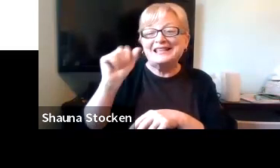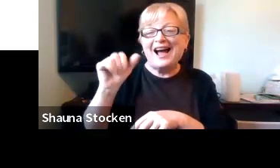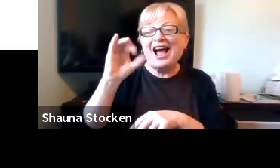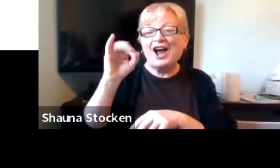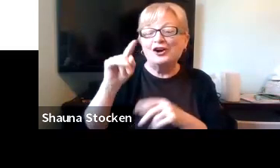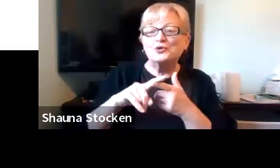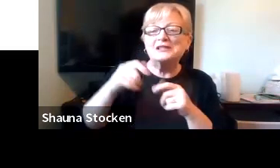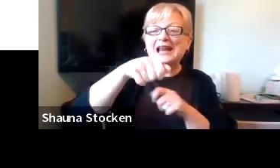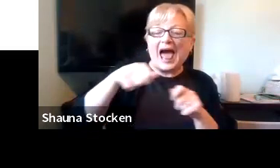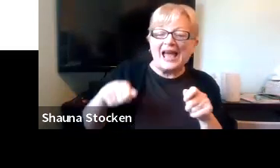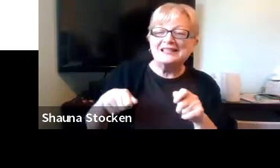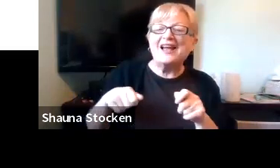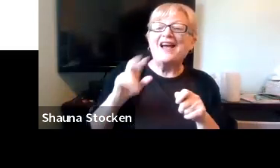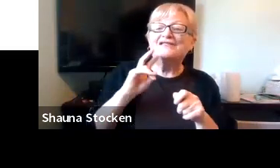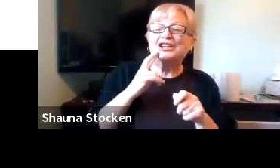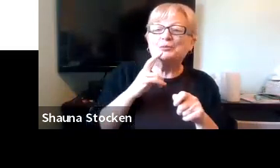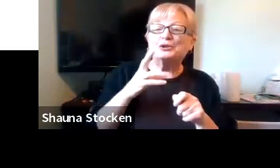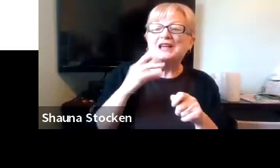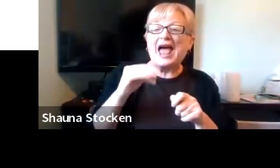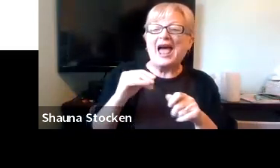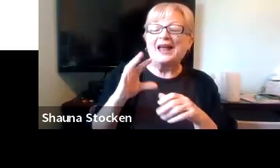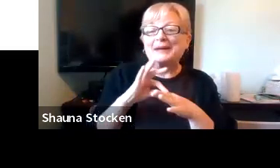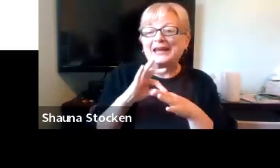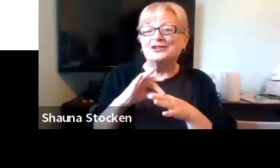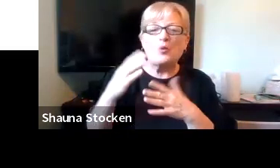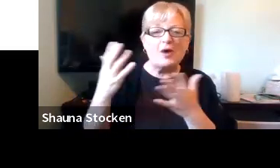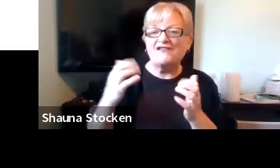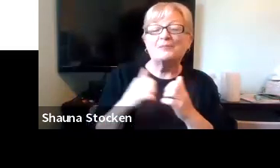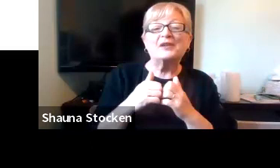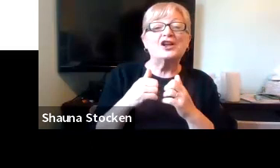meat. So I'm gonna go ahead and carefully